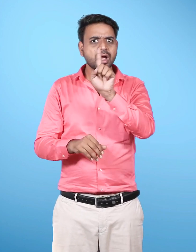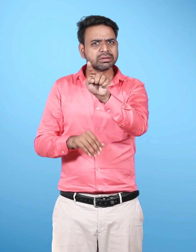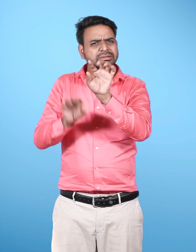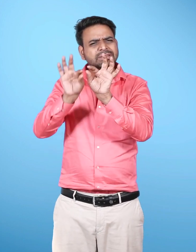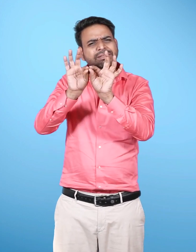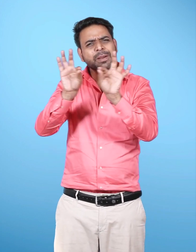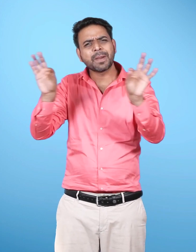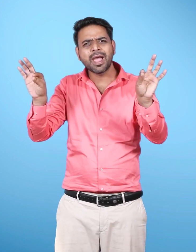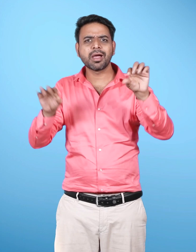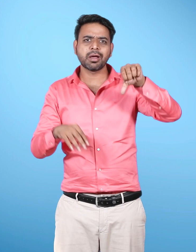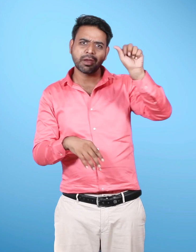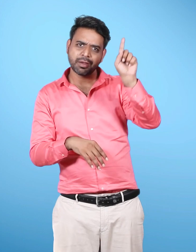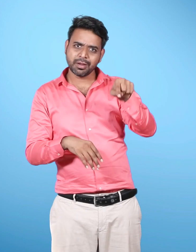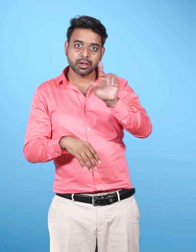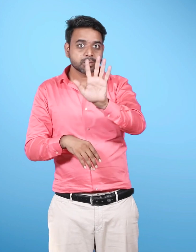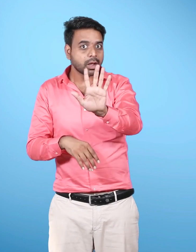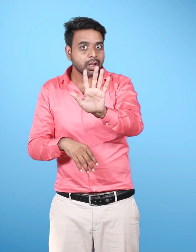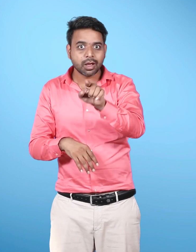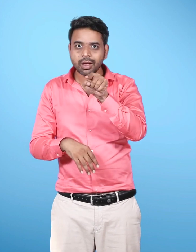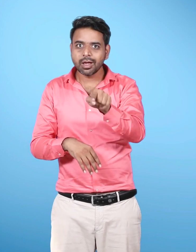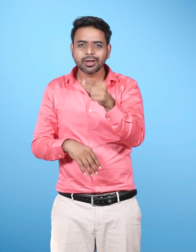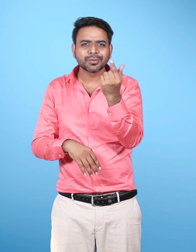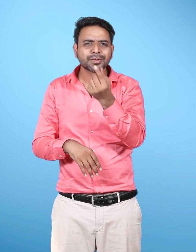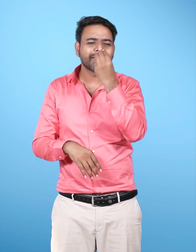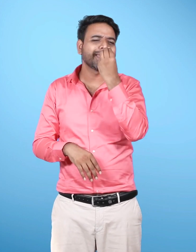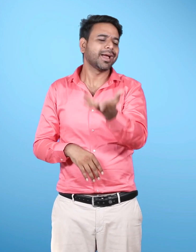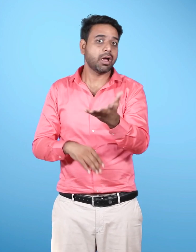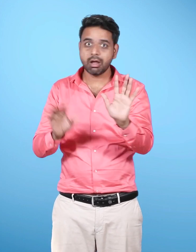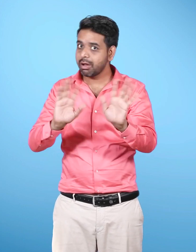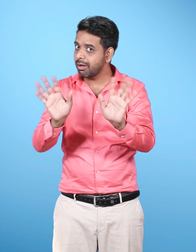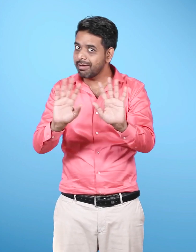This was a simple switch, but not very easy to use.